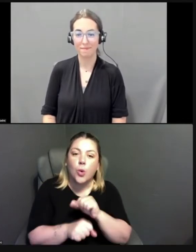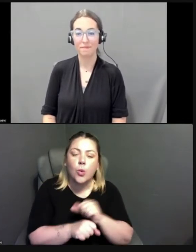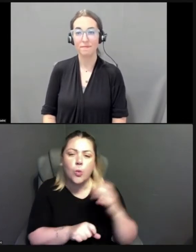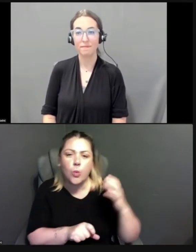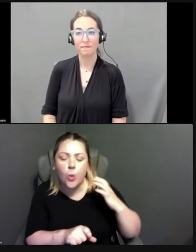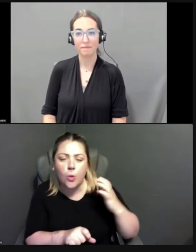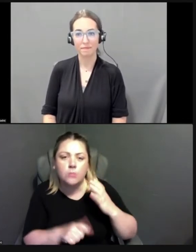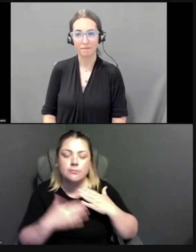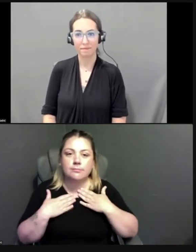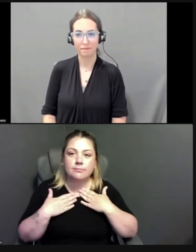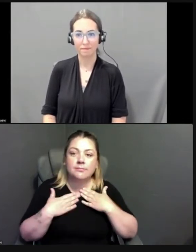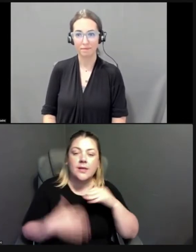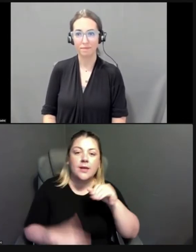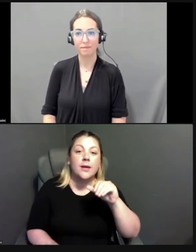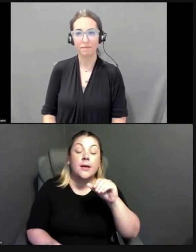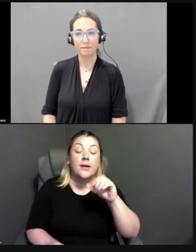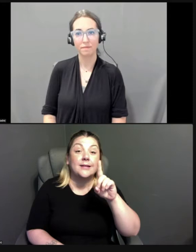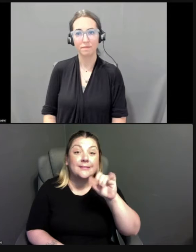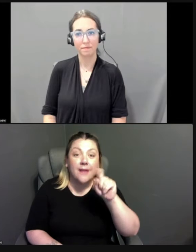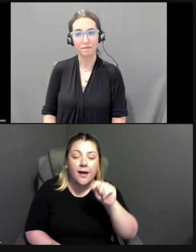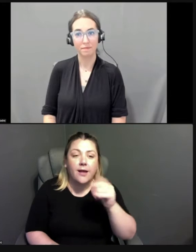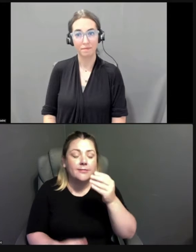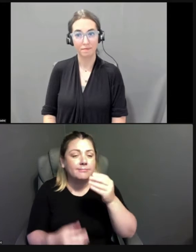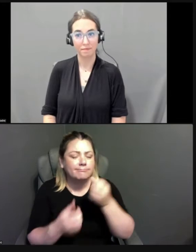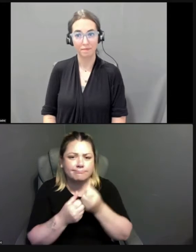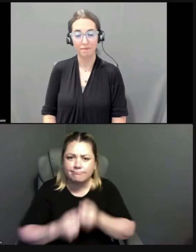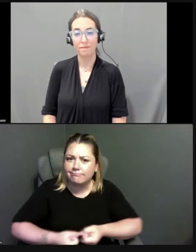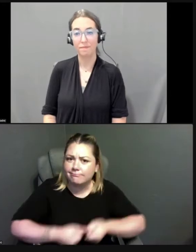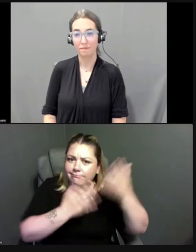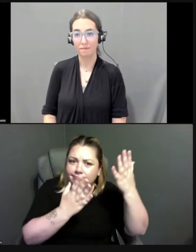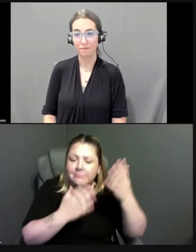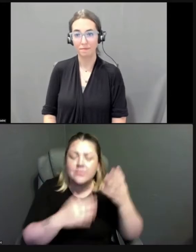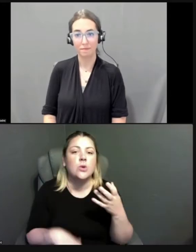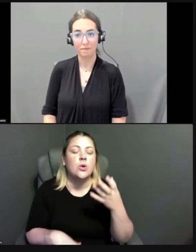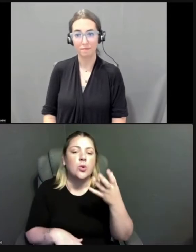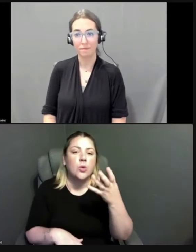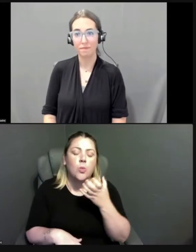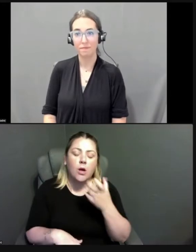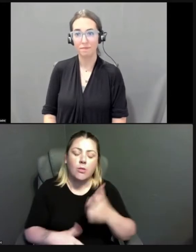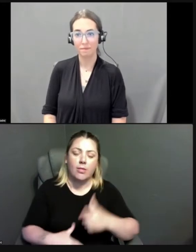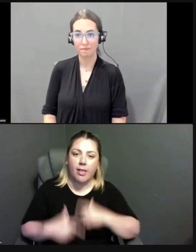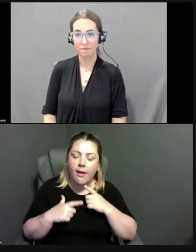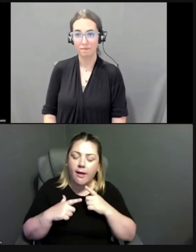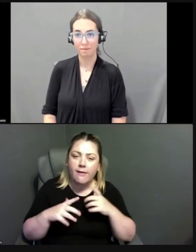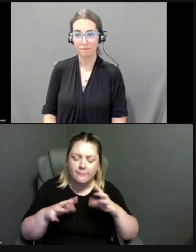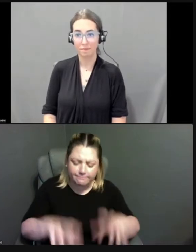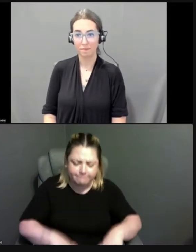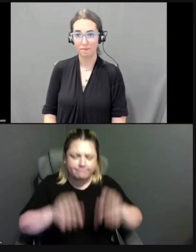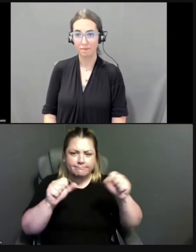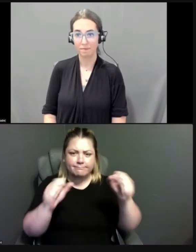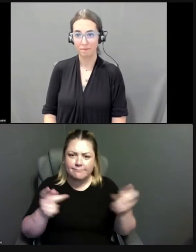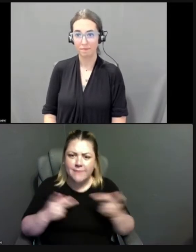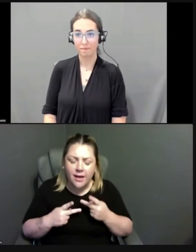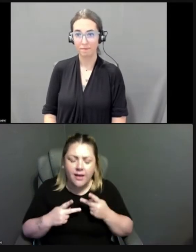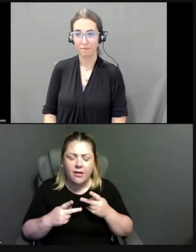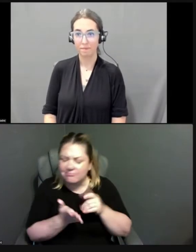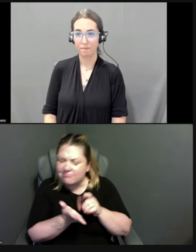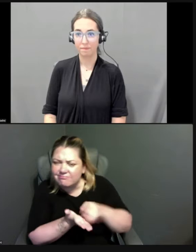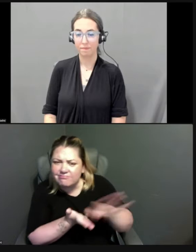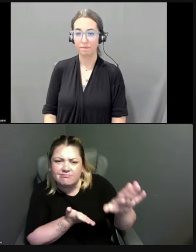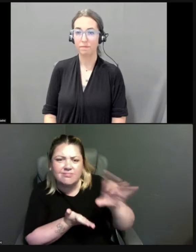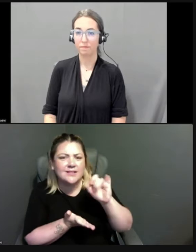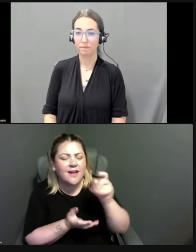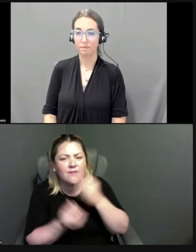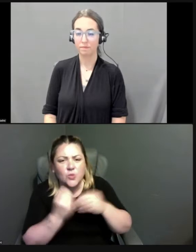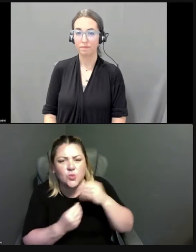coach providing anti-diet support to free-thinking grown-ups who want to reclaim their autonomy and consent from diet culture.